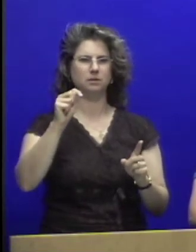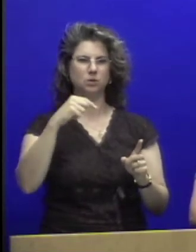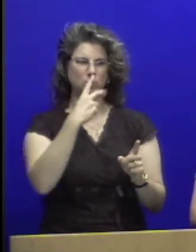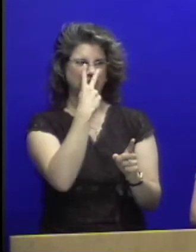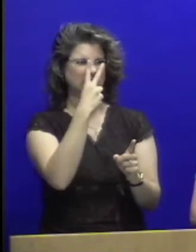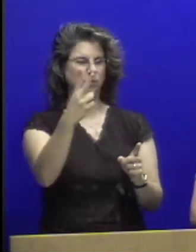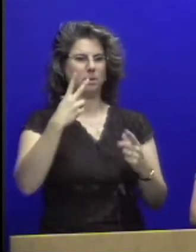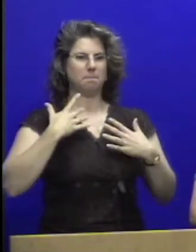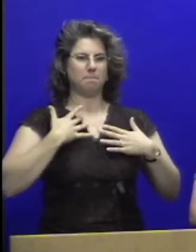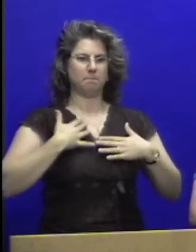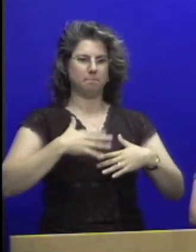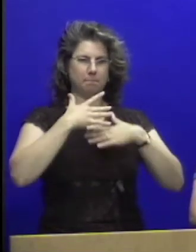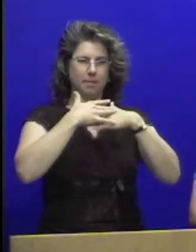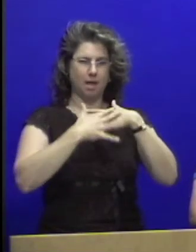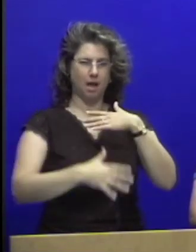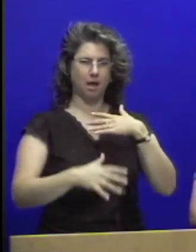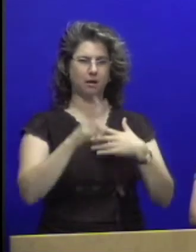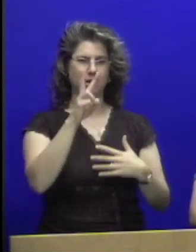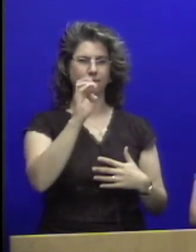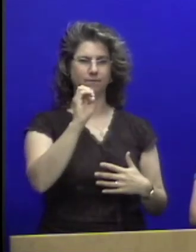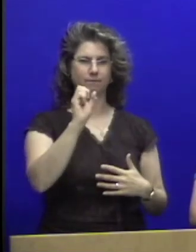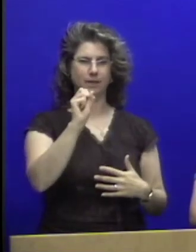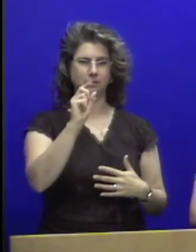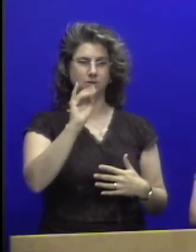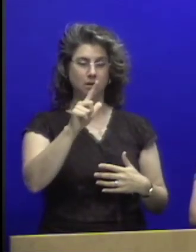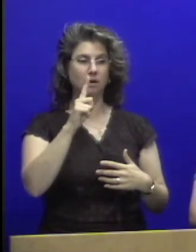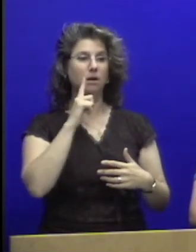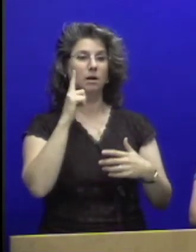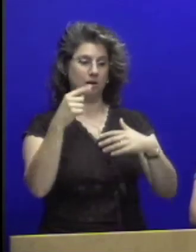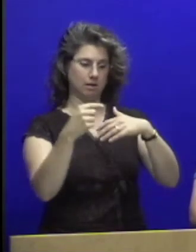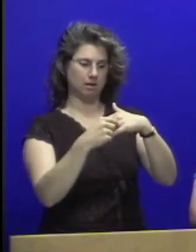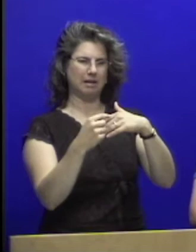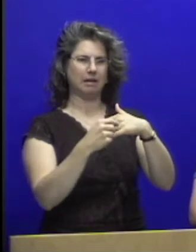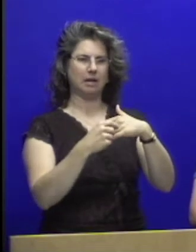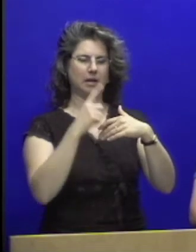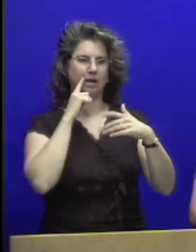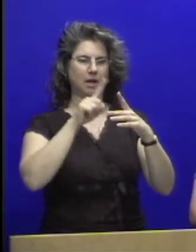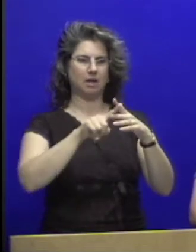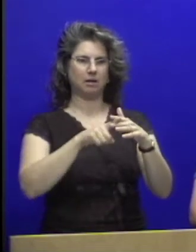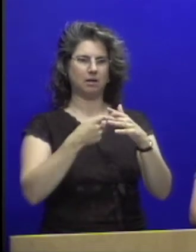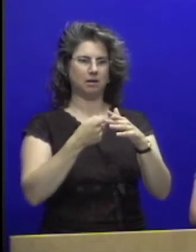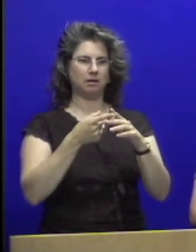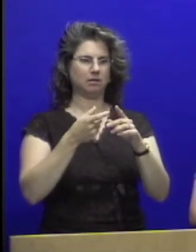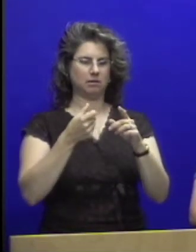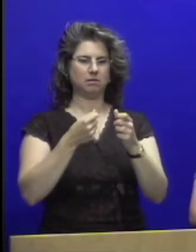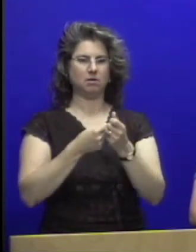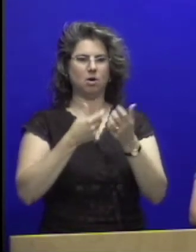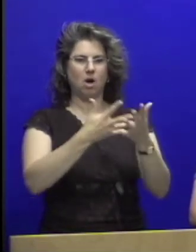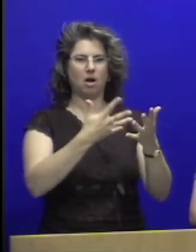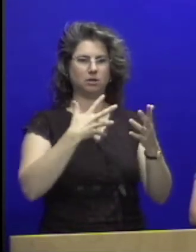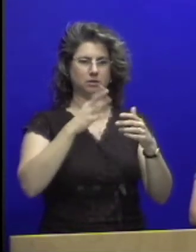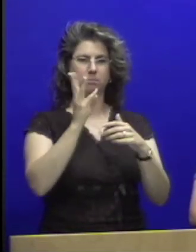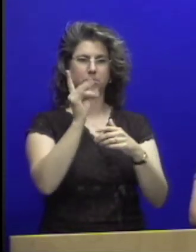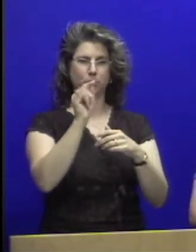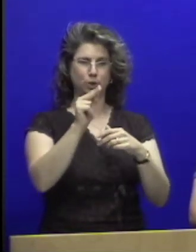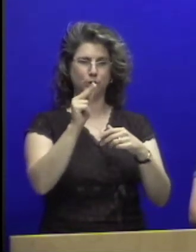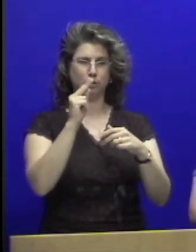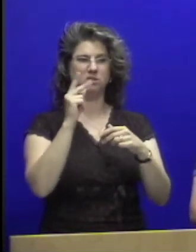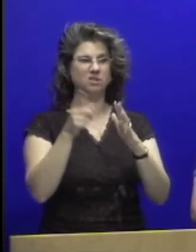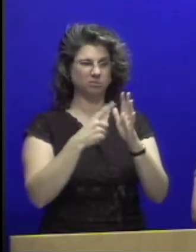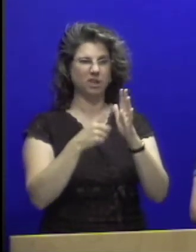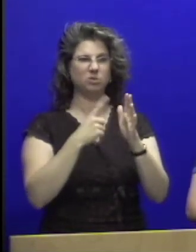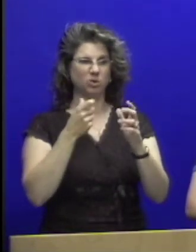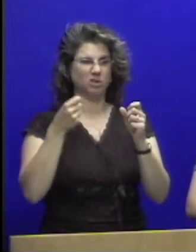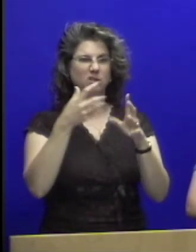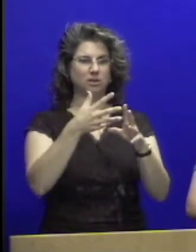blood vessels, and the metal on your ring can conduct and burn your hand.